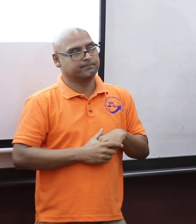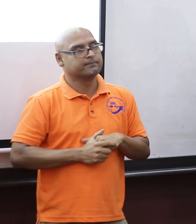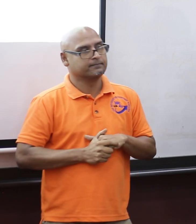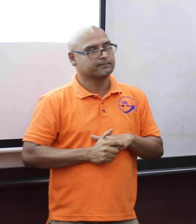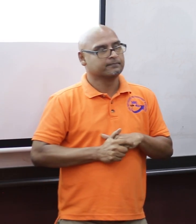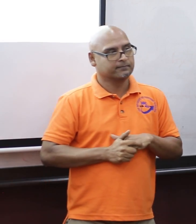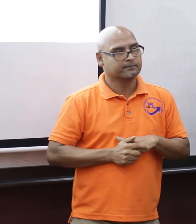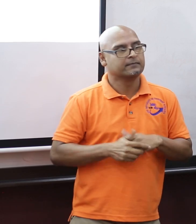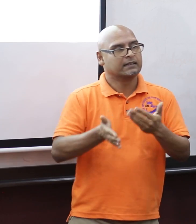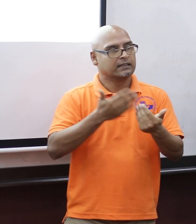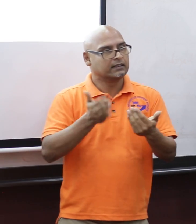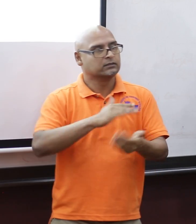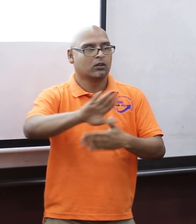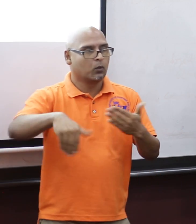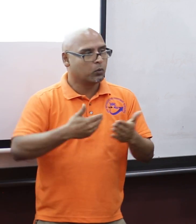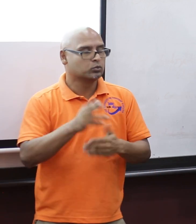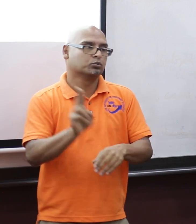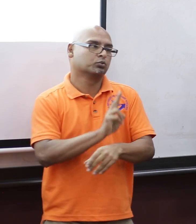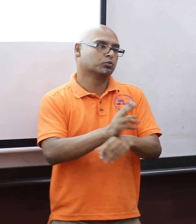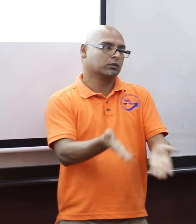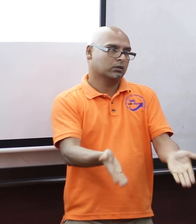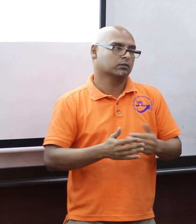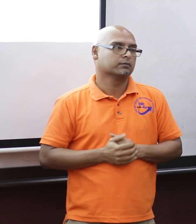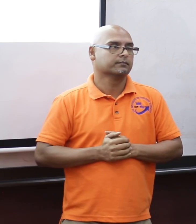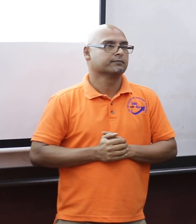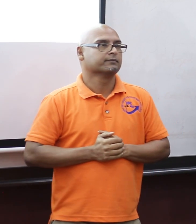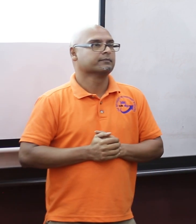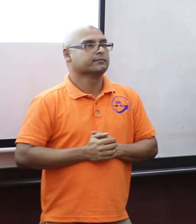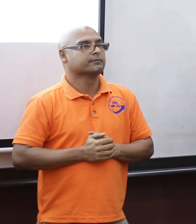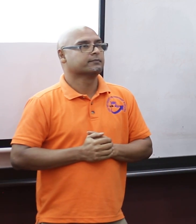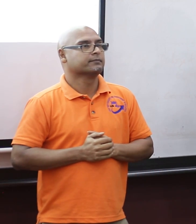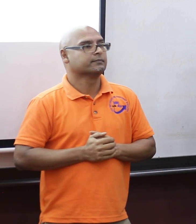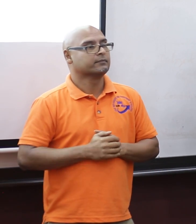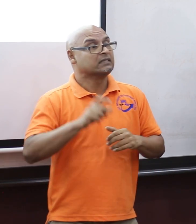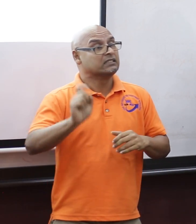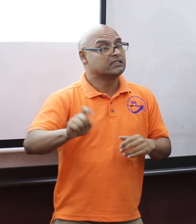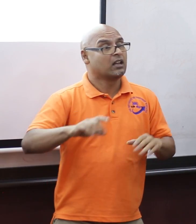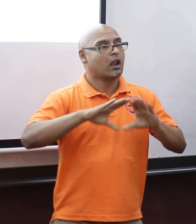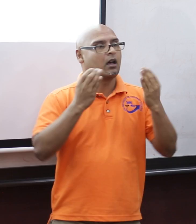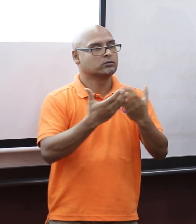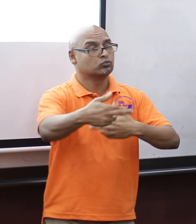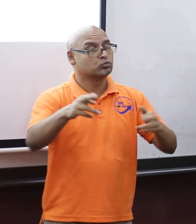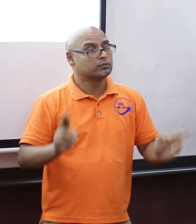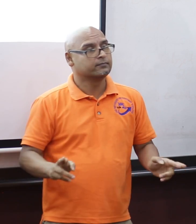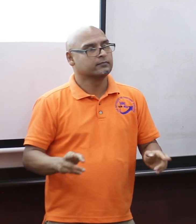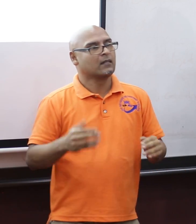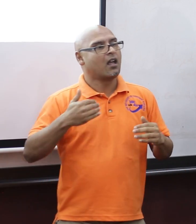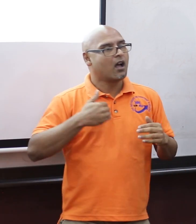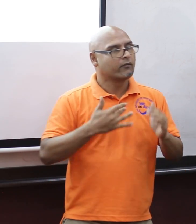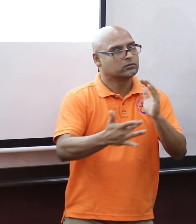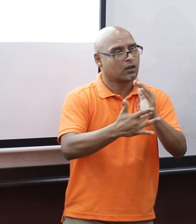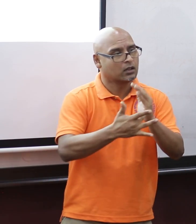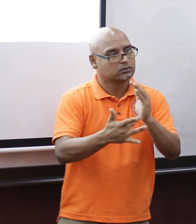for everyone to use it. We need to have classrooms that are driven with technology.